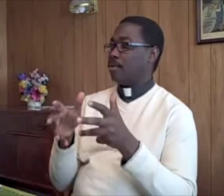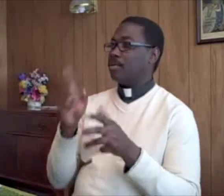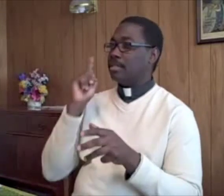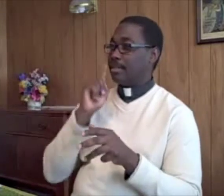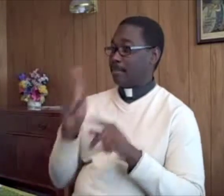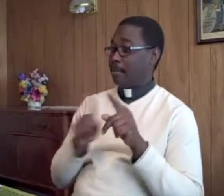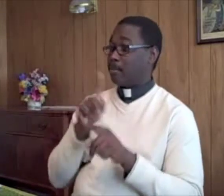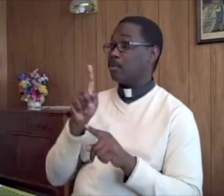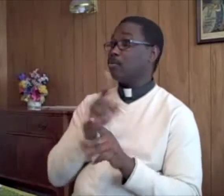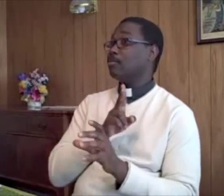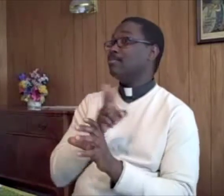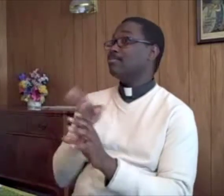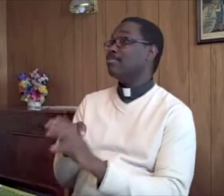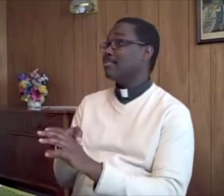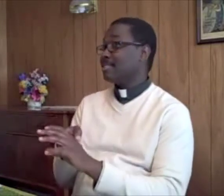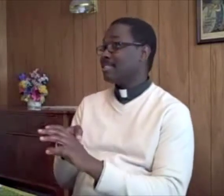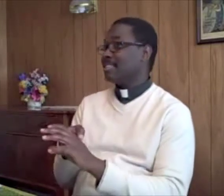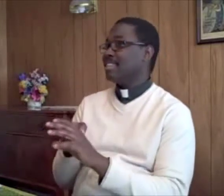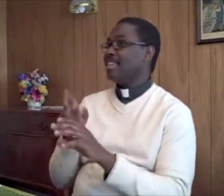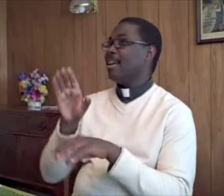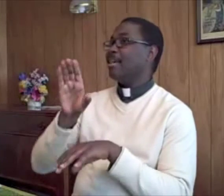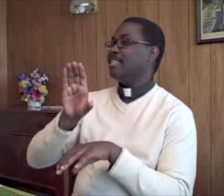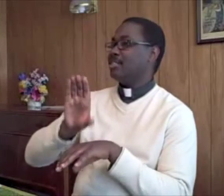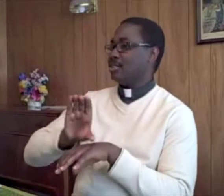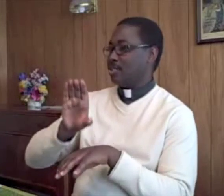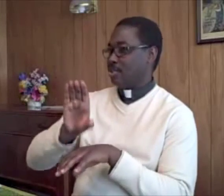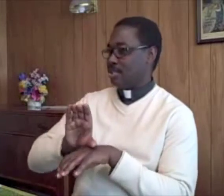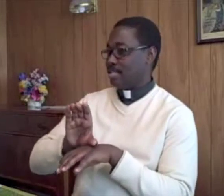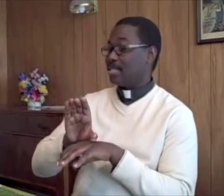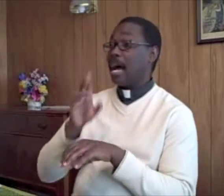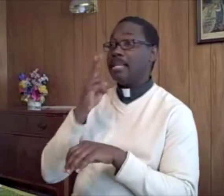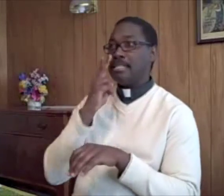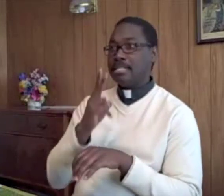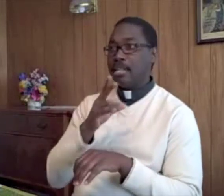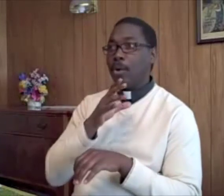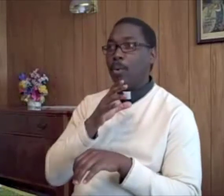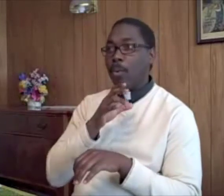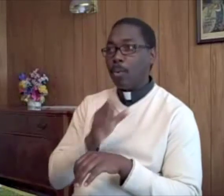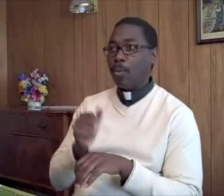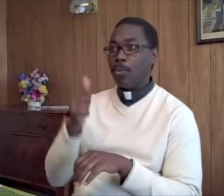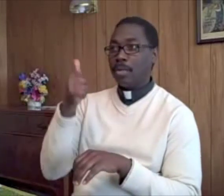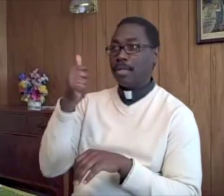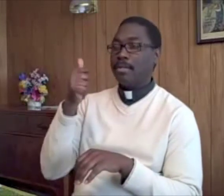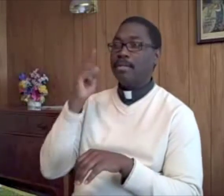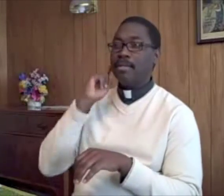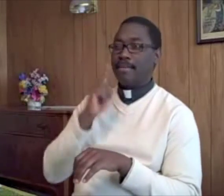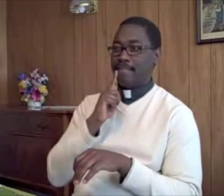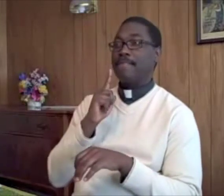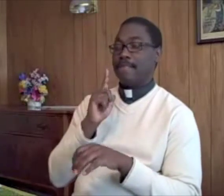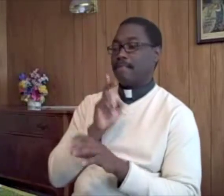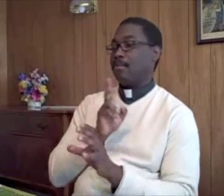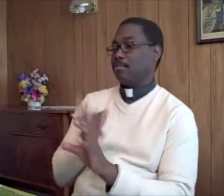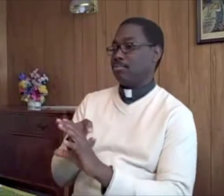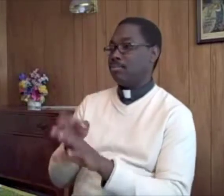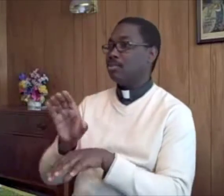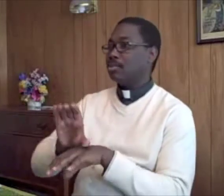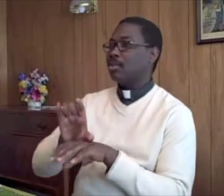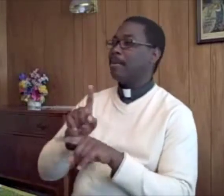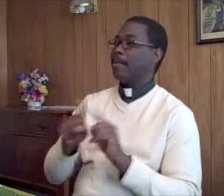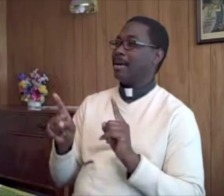to the church. We see a lot of older people joining the church, but we don't see a lot of